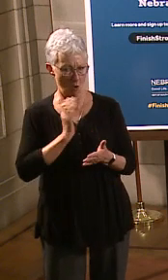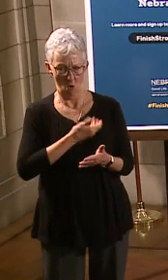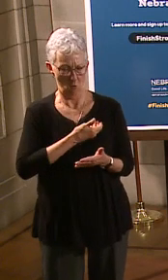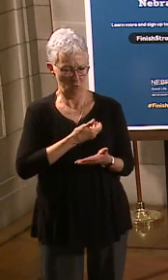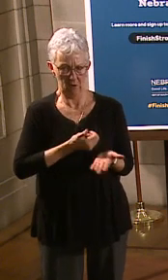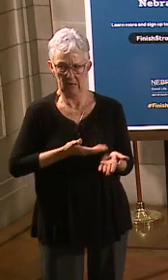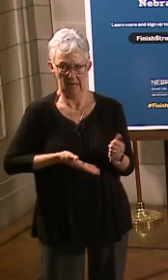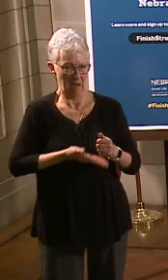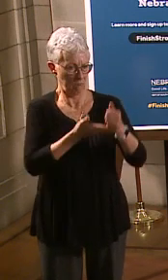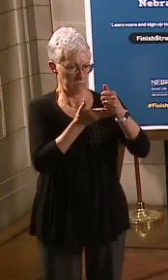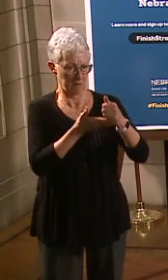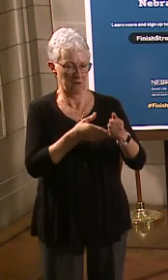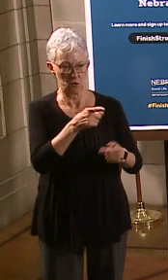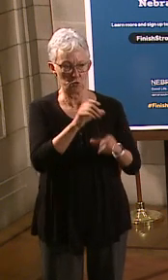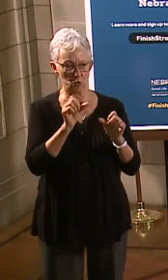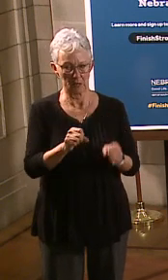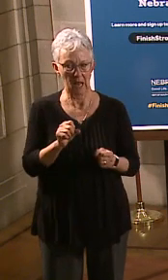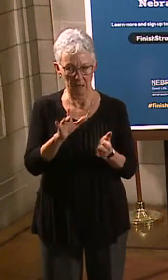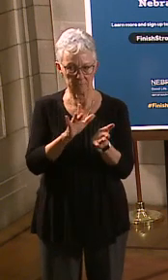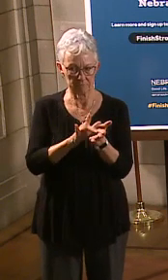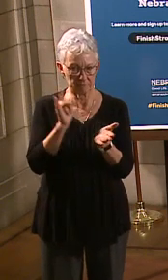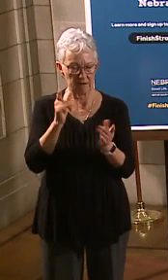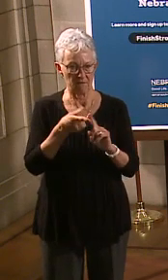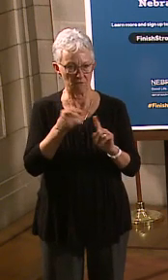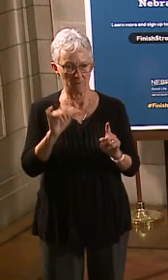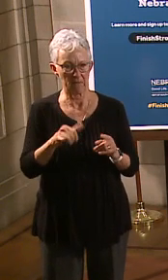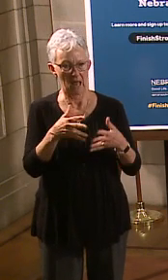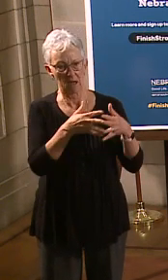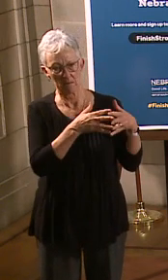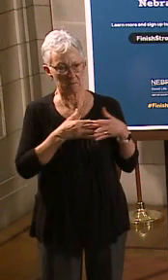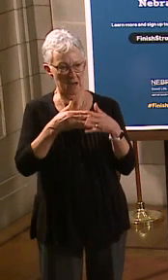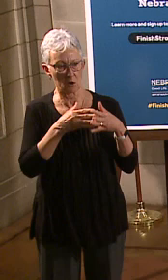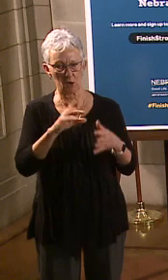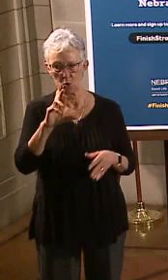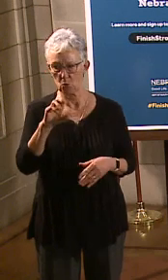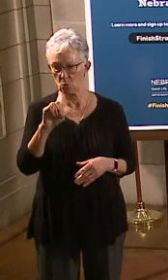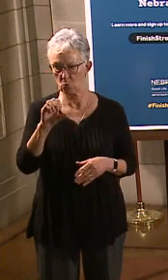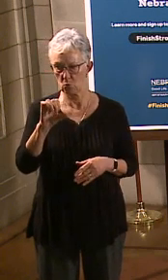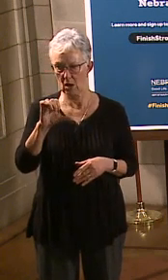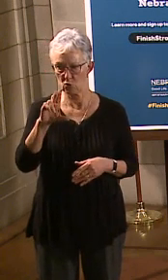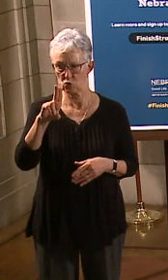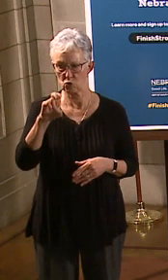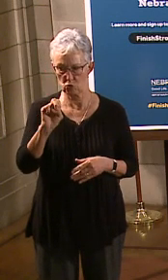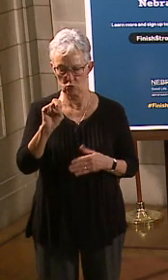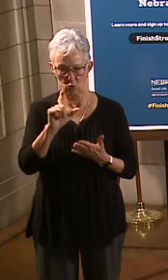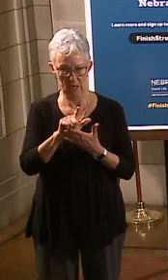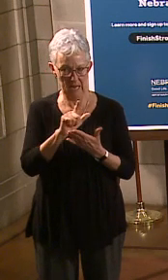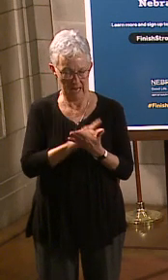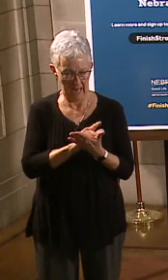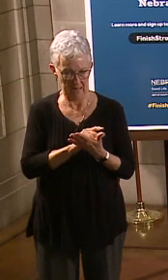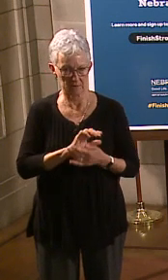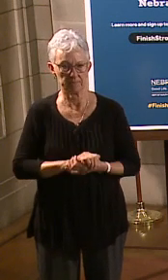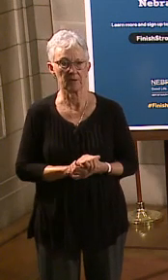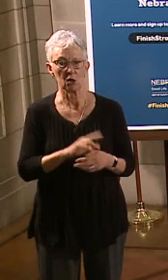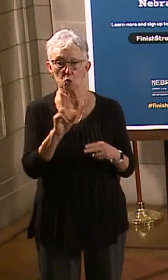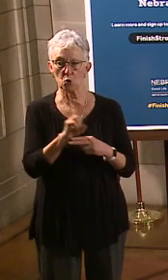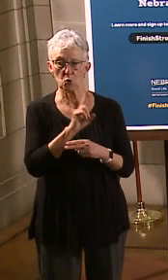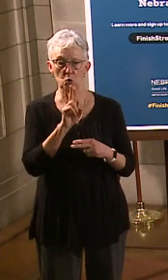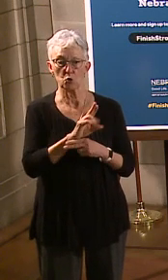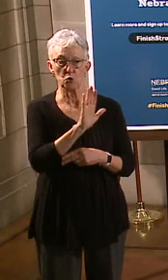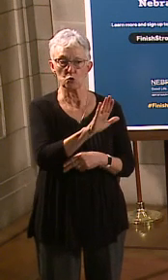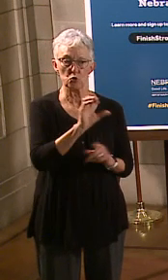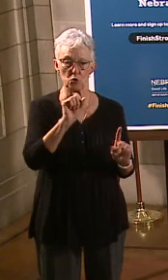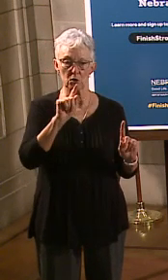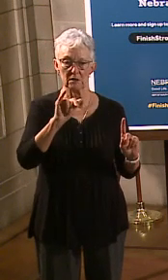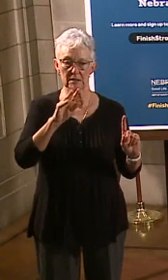to maximize the benefits from the American Rescue Act Plan of 2021 for your family, and these include using your stimulus payments for your